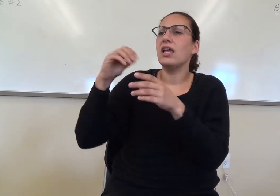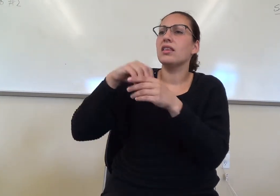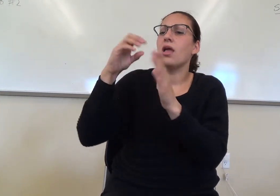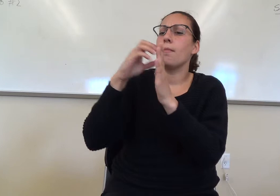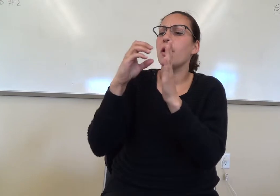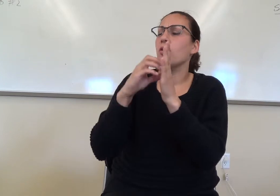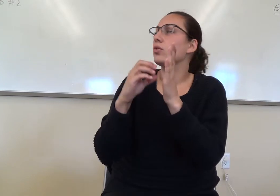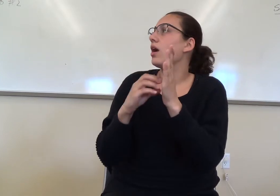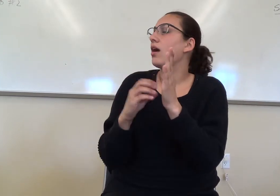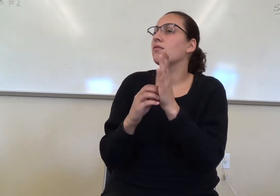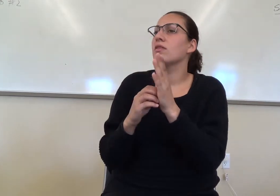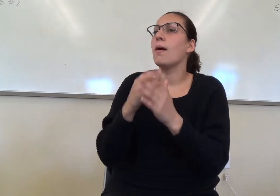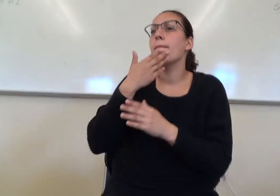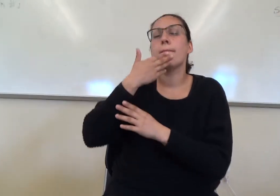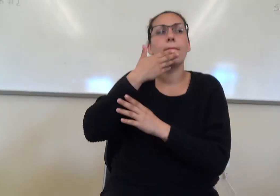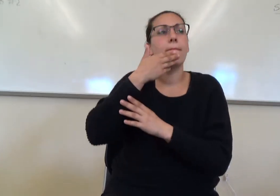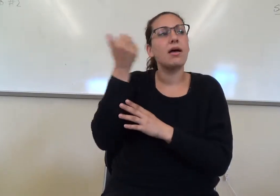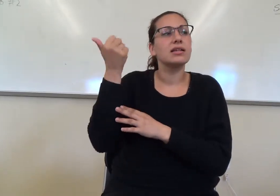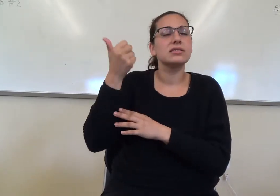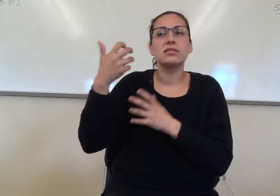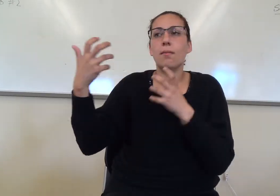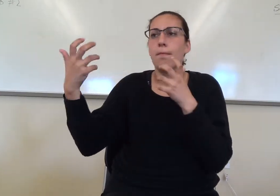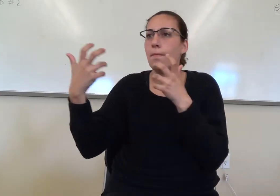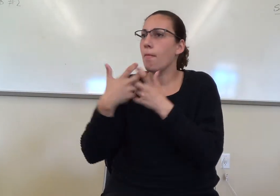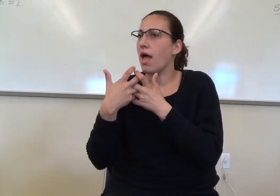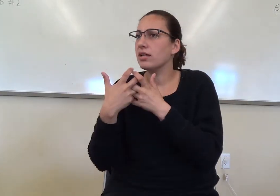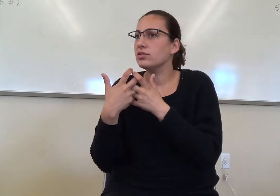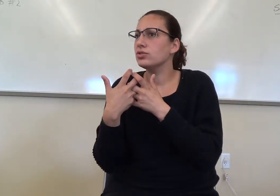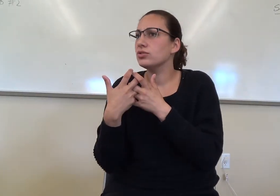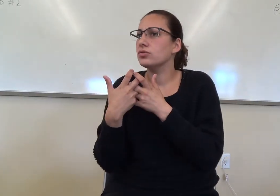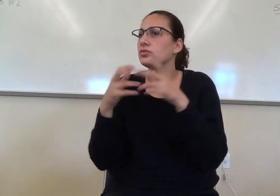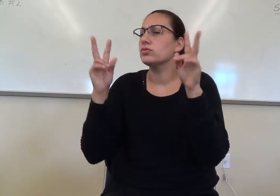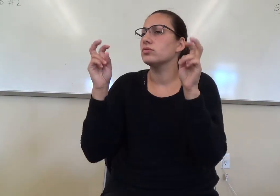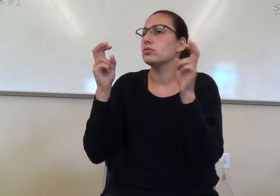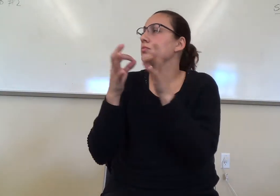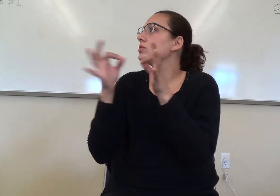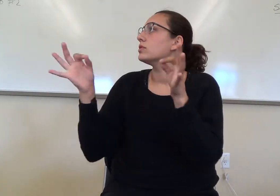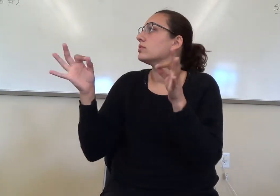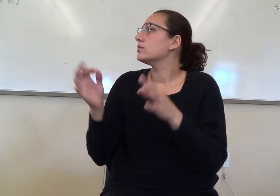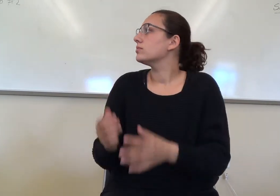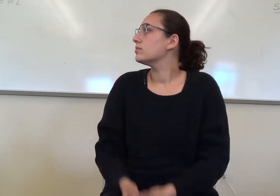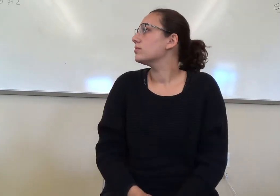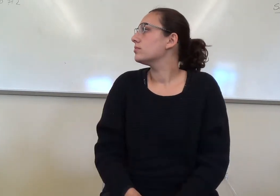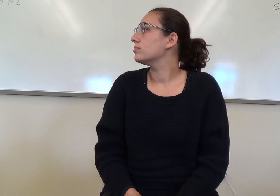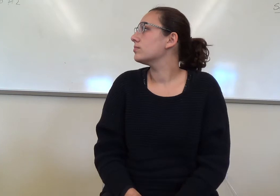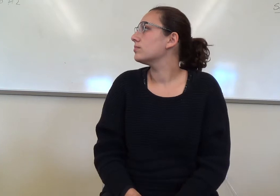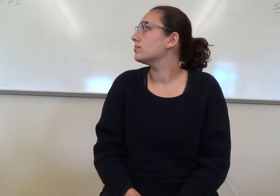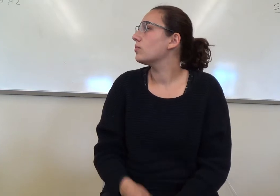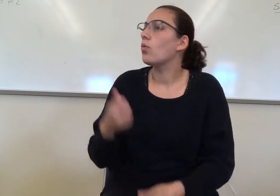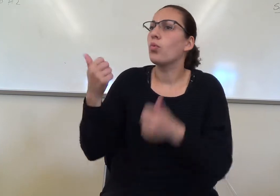that? This one's more obvious than the one about the butterfly. With?